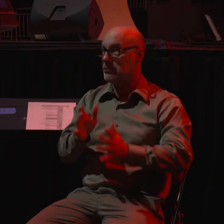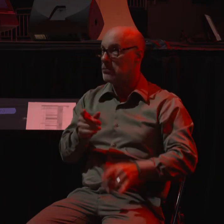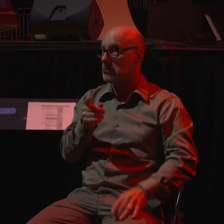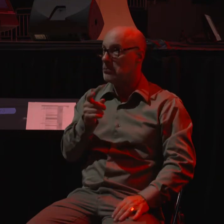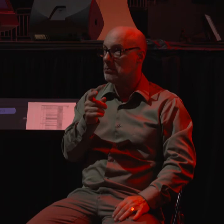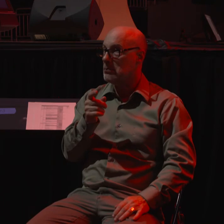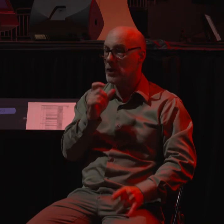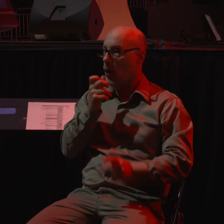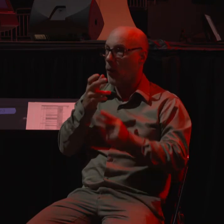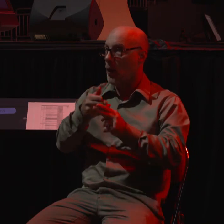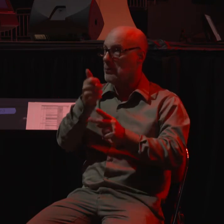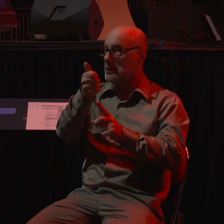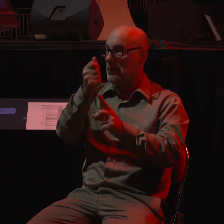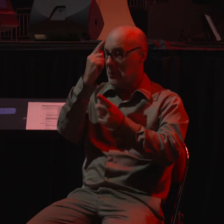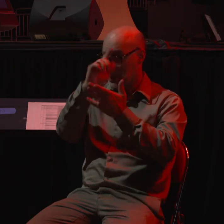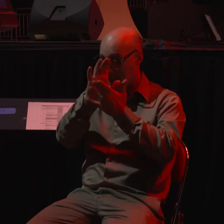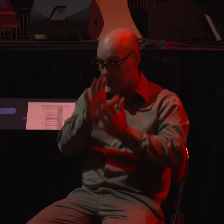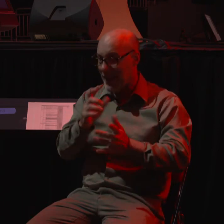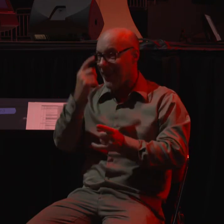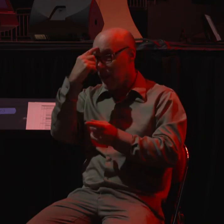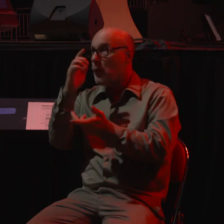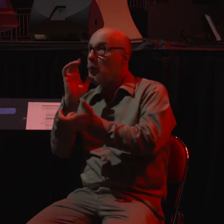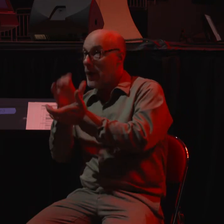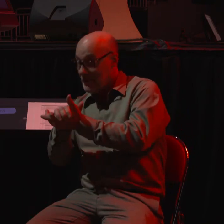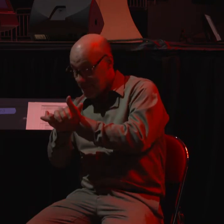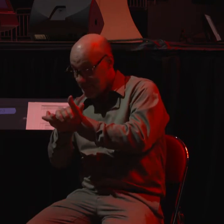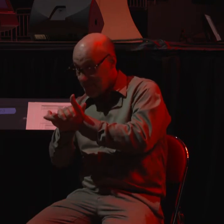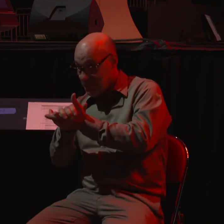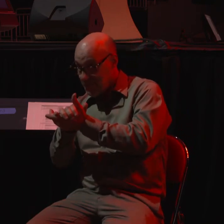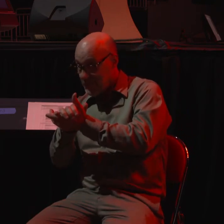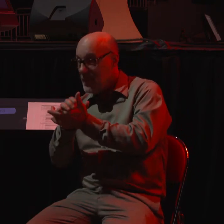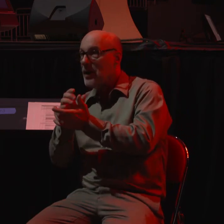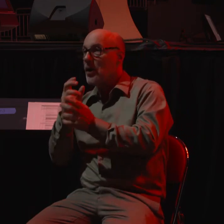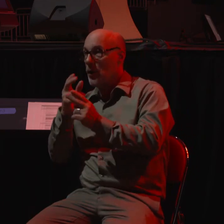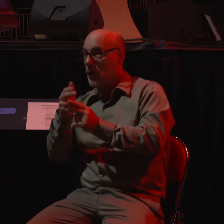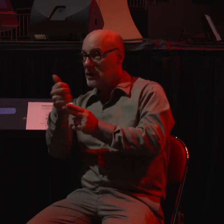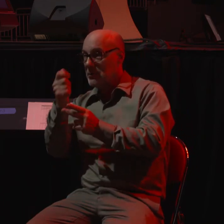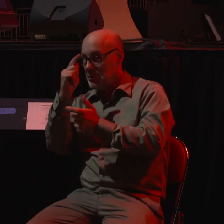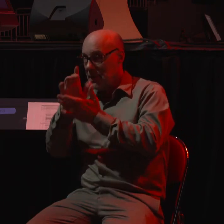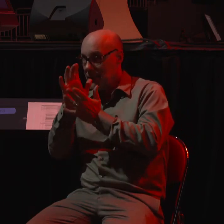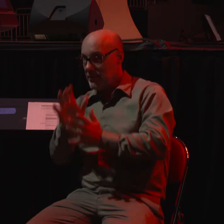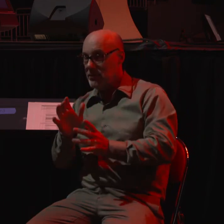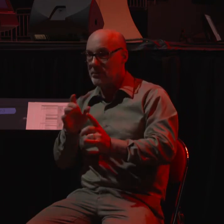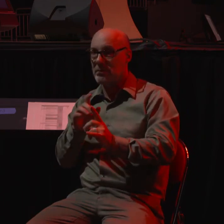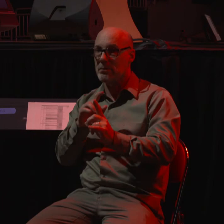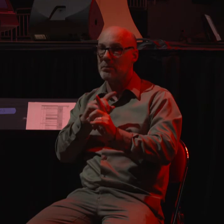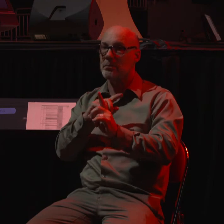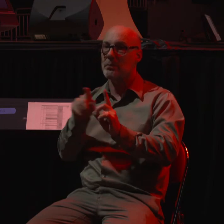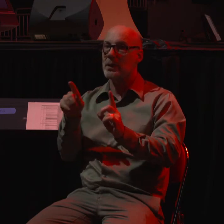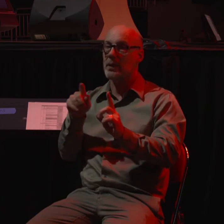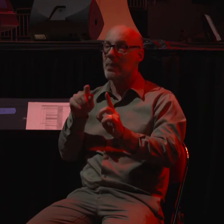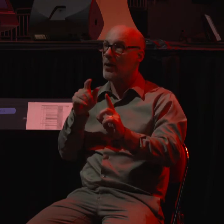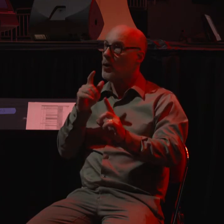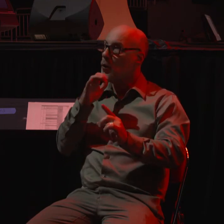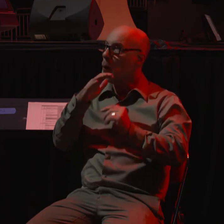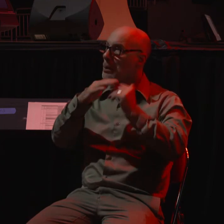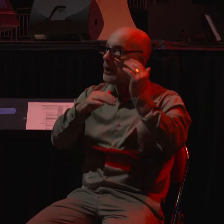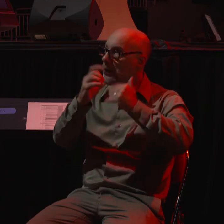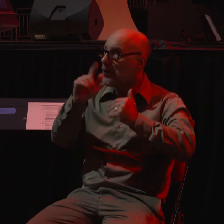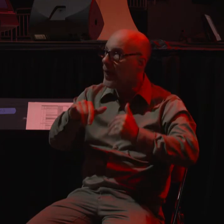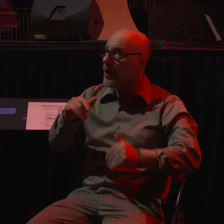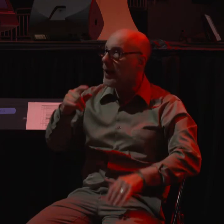believer. His wife, I think, did. But I think a lot of the African Americans who physically built it and maintained